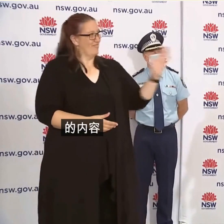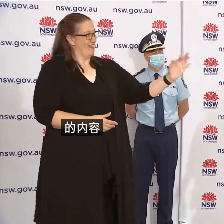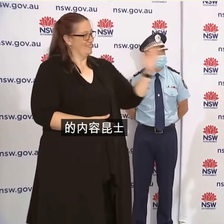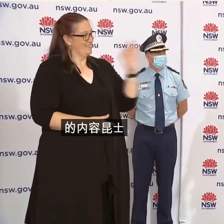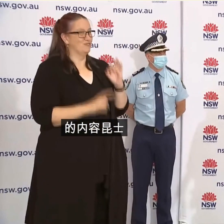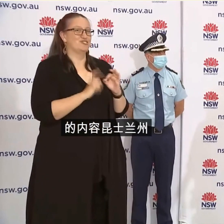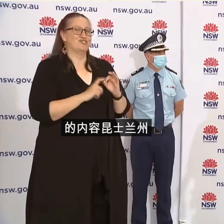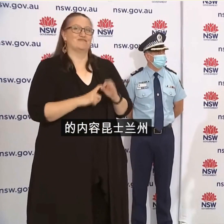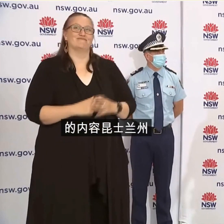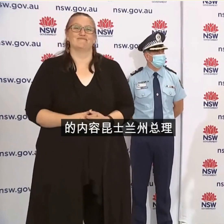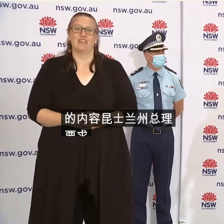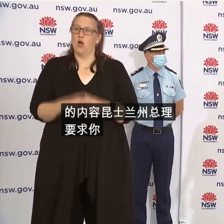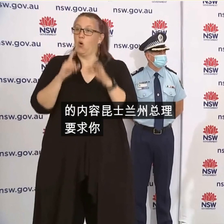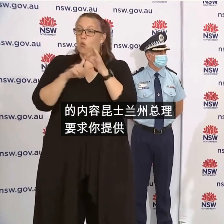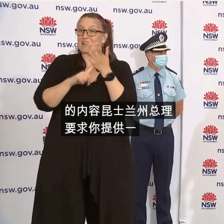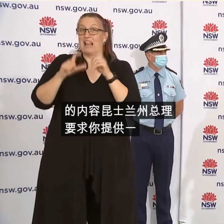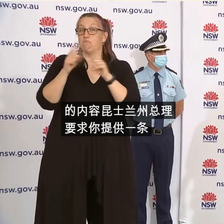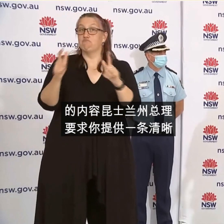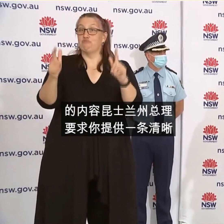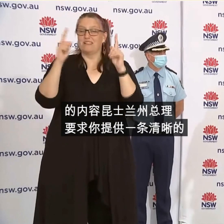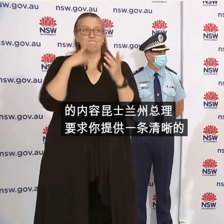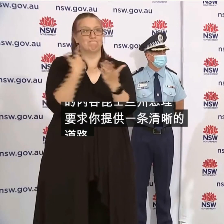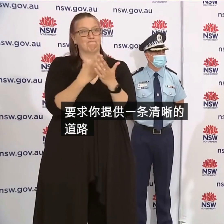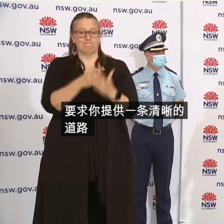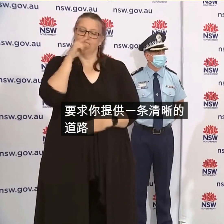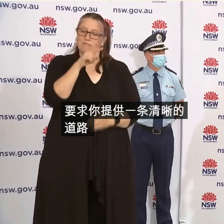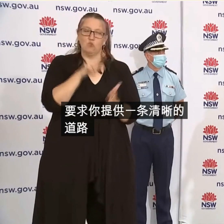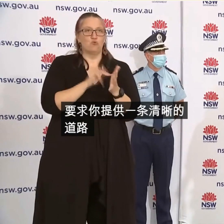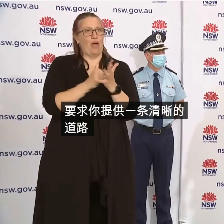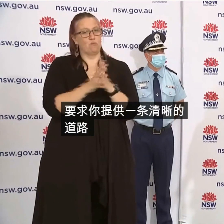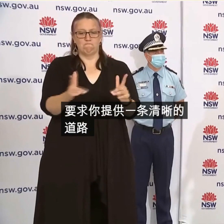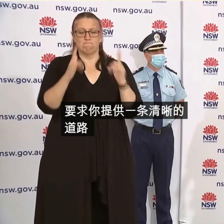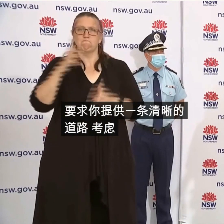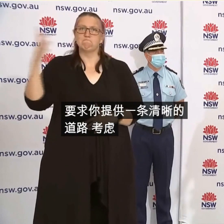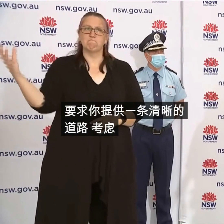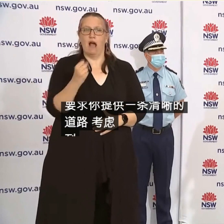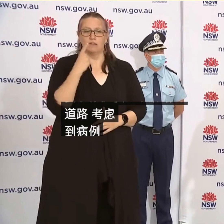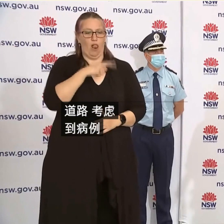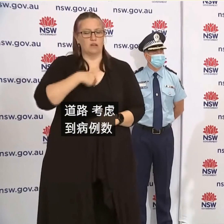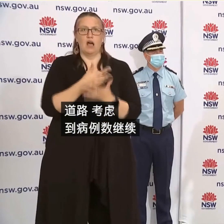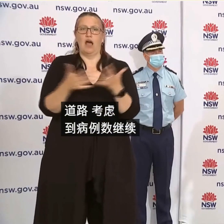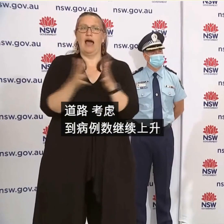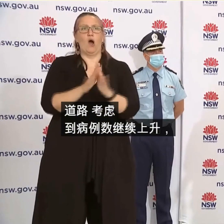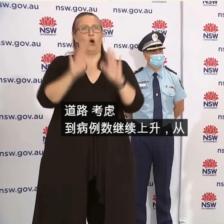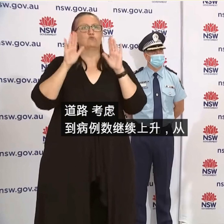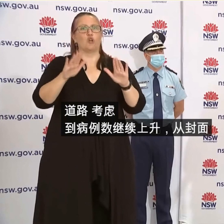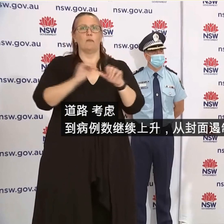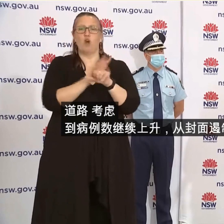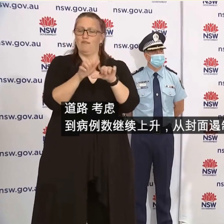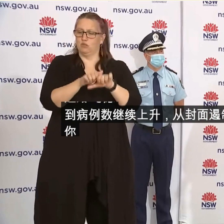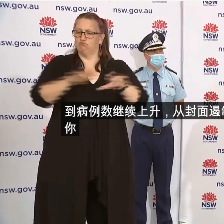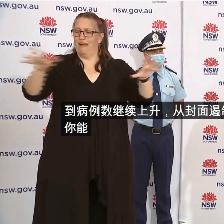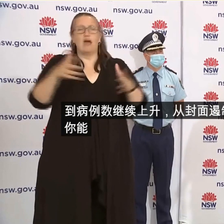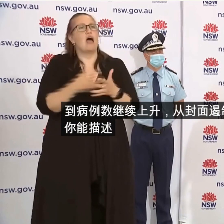The Queensland Premier this morning is demanding that you provide a clear path for containment from COVID, considering the case numbers are continuing